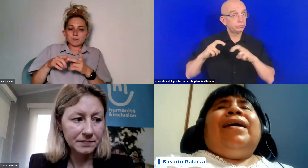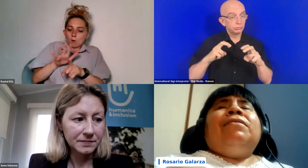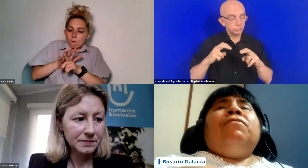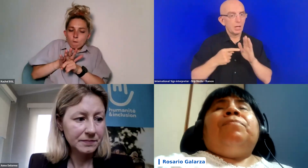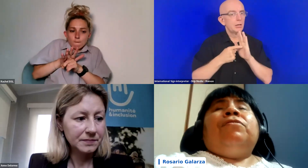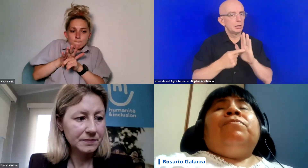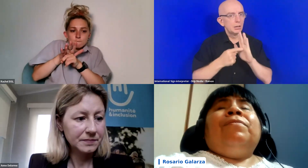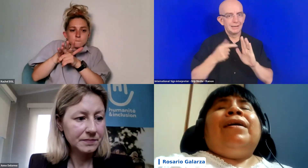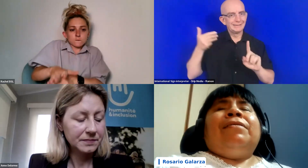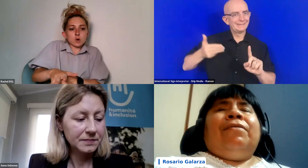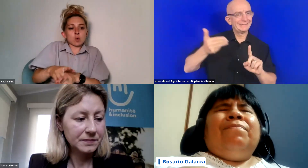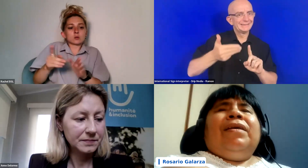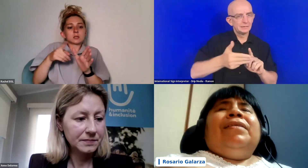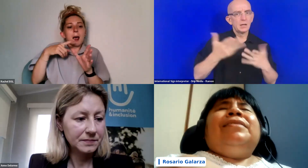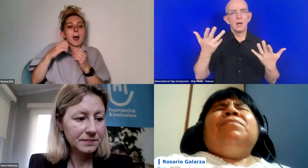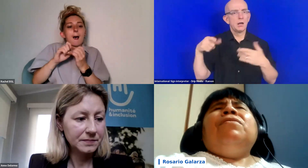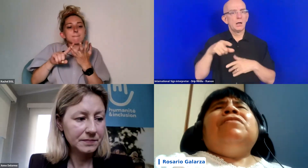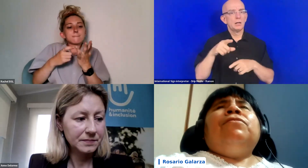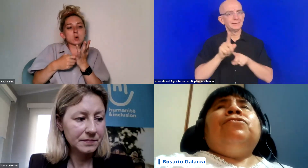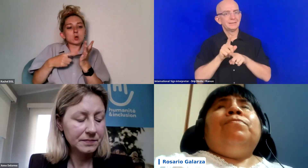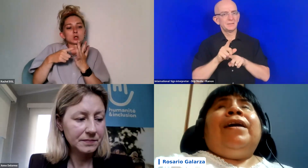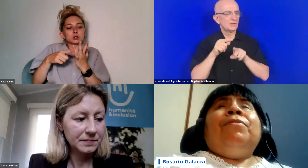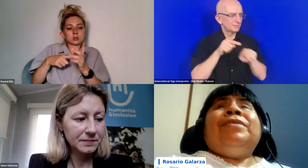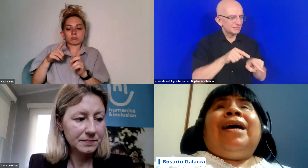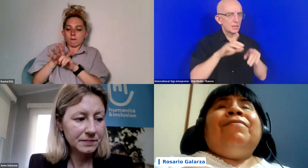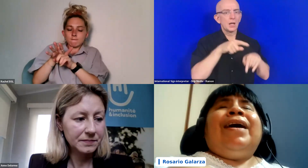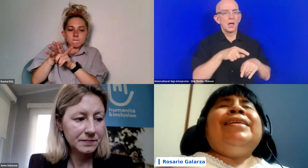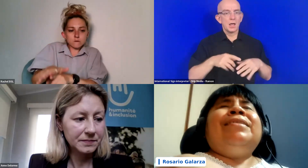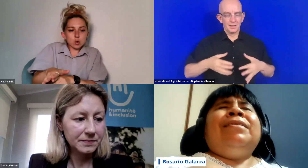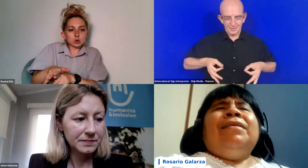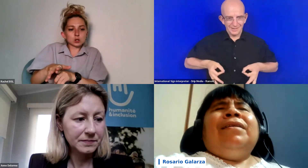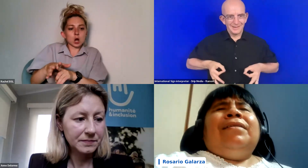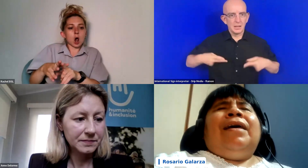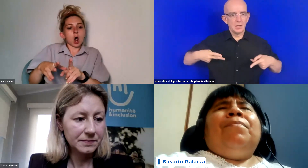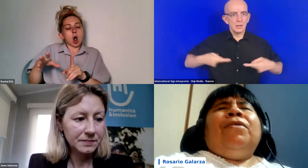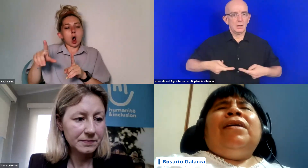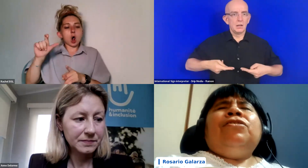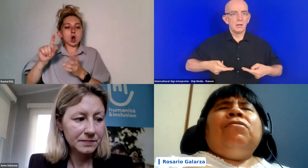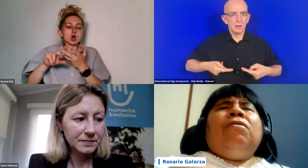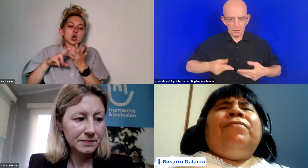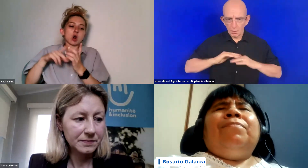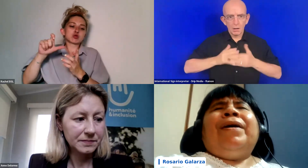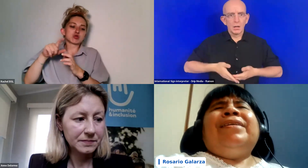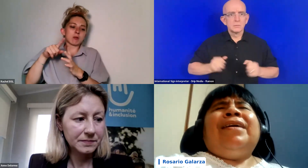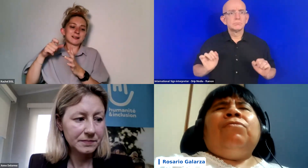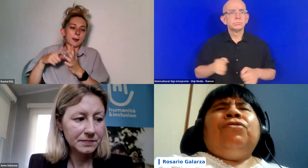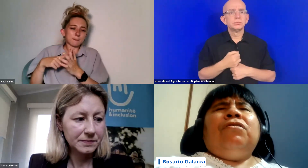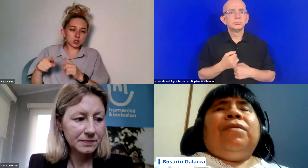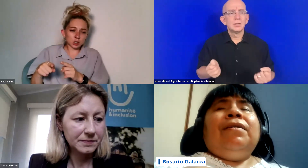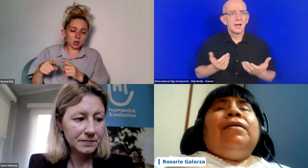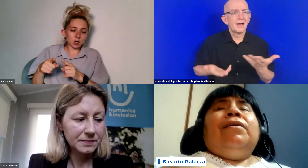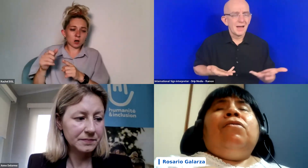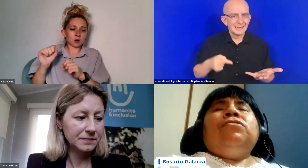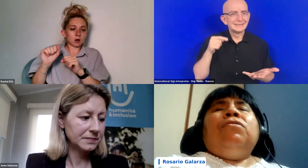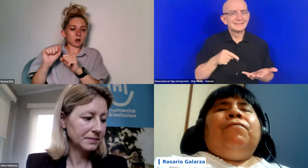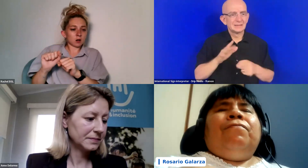and denial of reproductive health care. Testimonies from survivors have highlighted the violation of their bodily